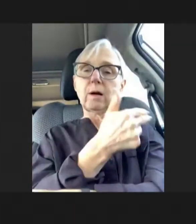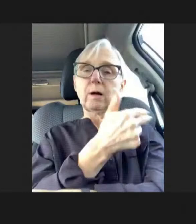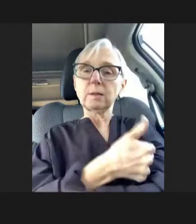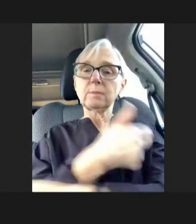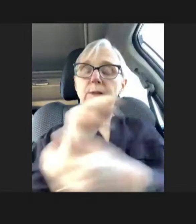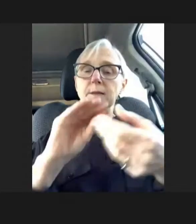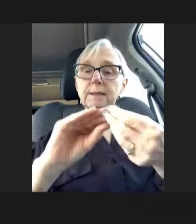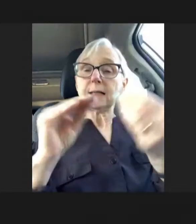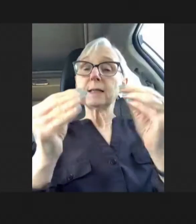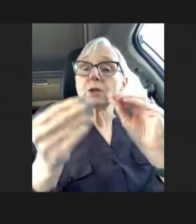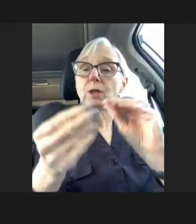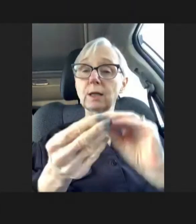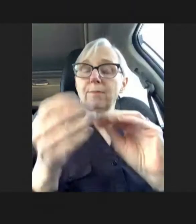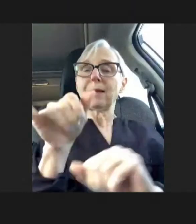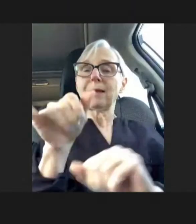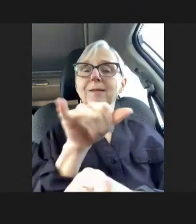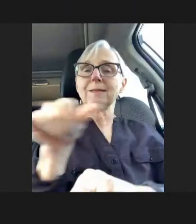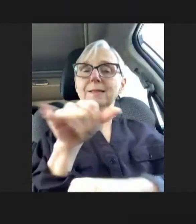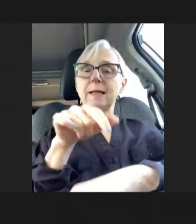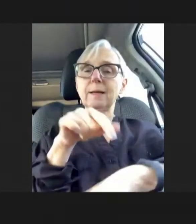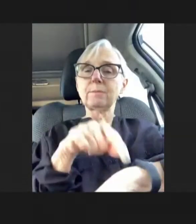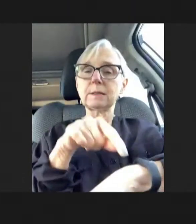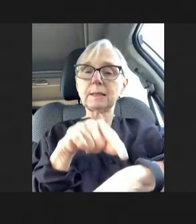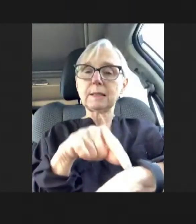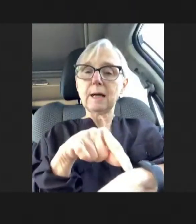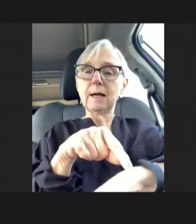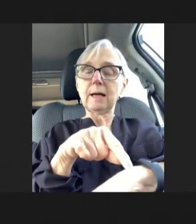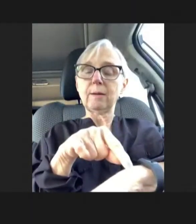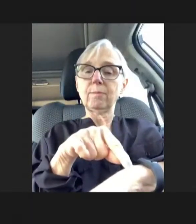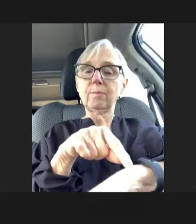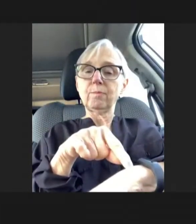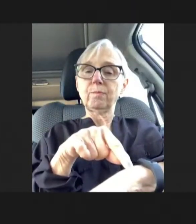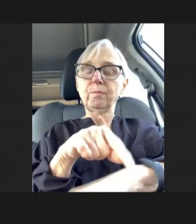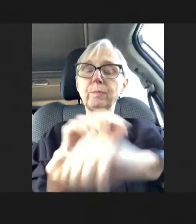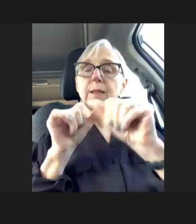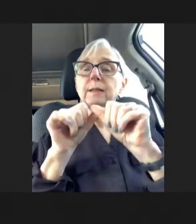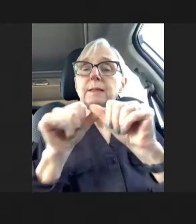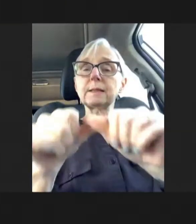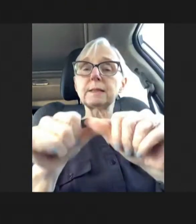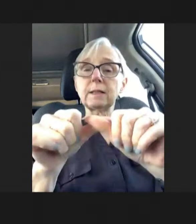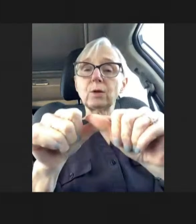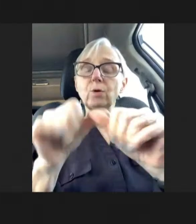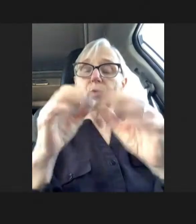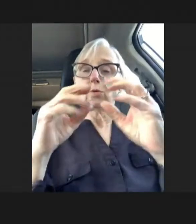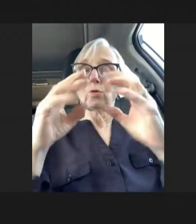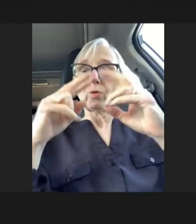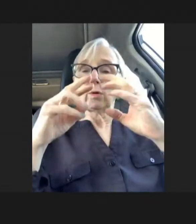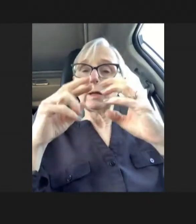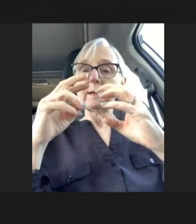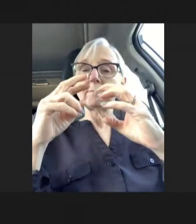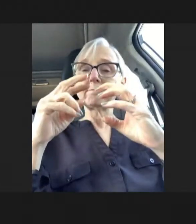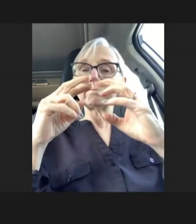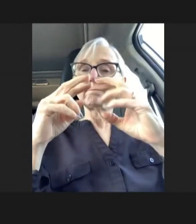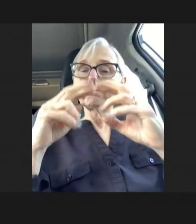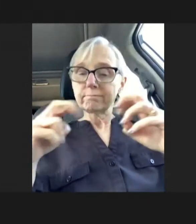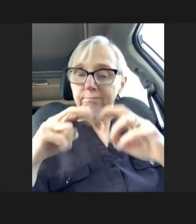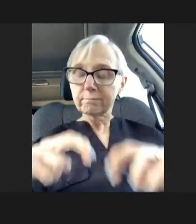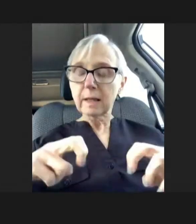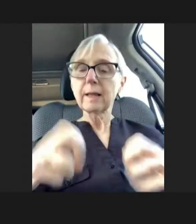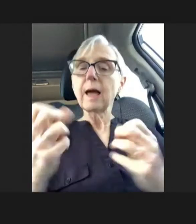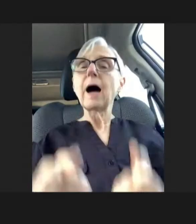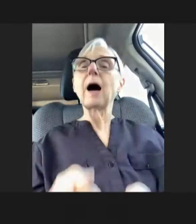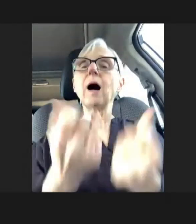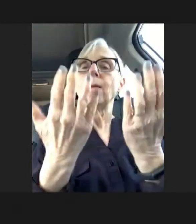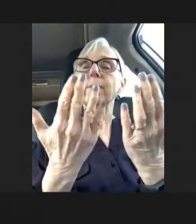And simultaneously, from an operational perspective, we continue to evaluate, on a daily basis, how many ICU